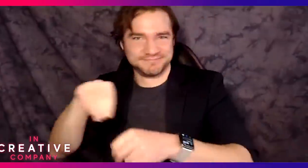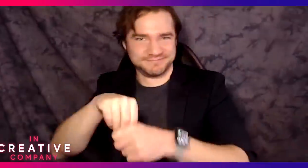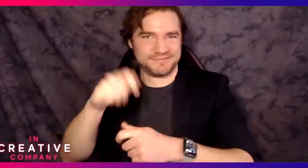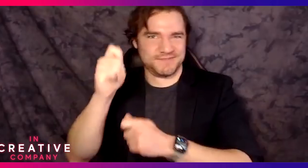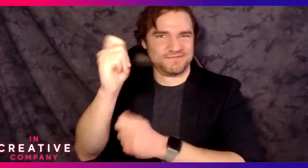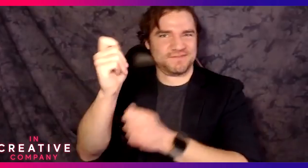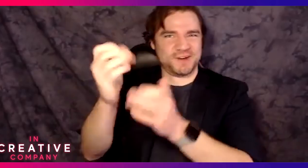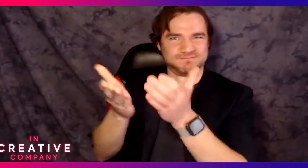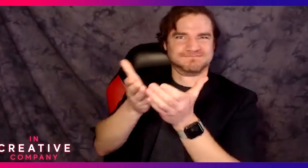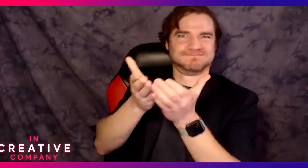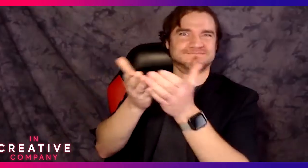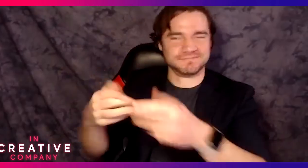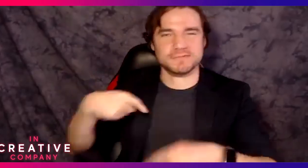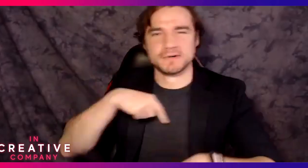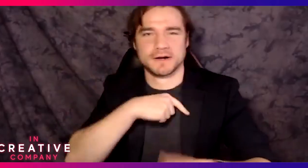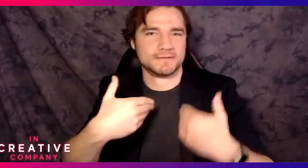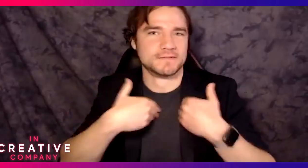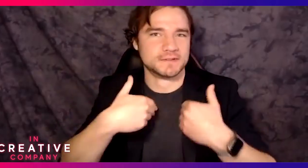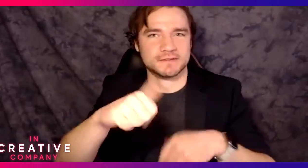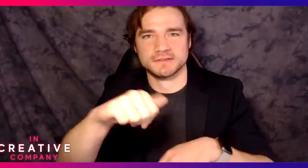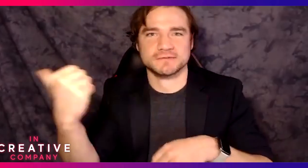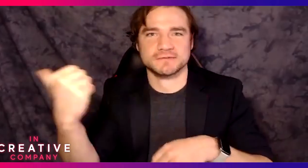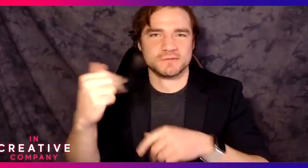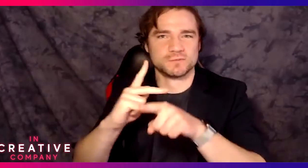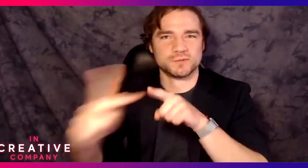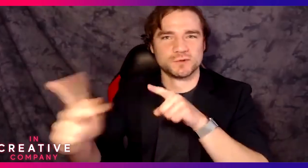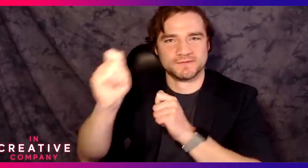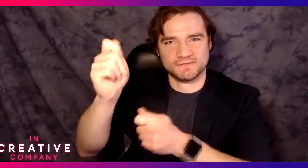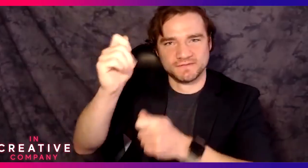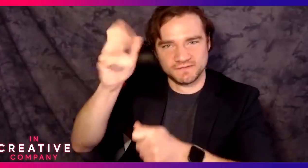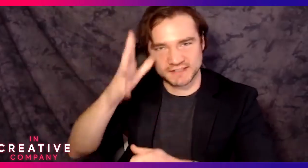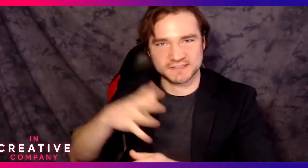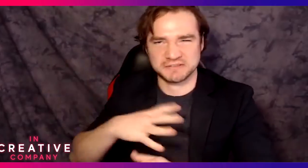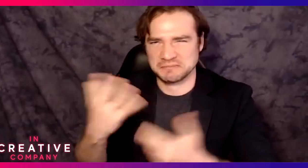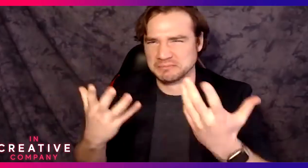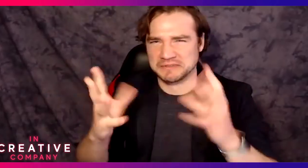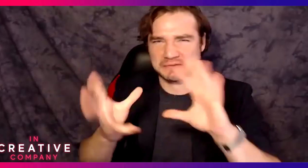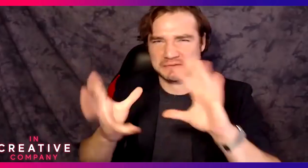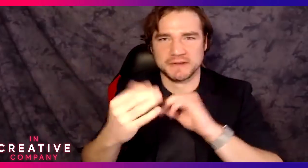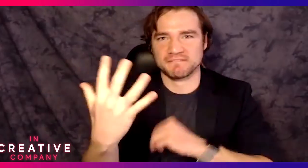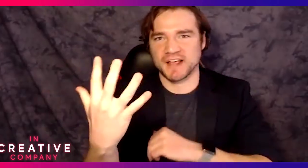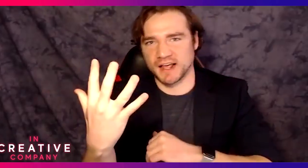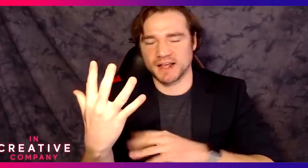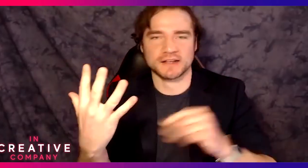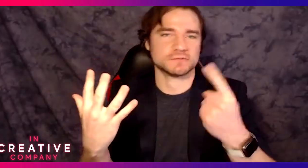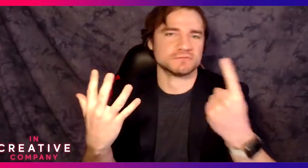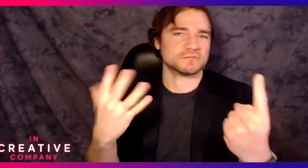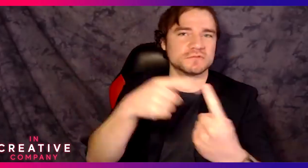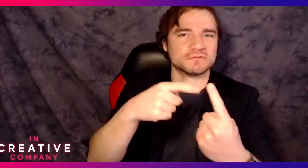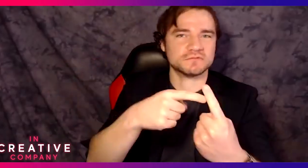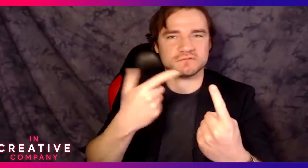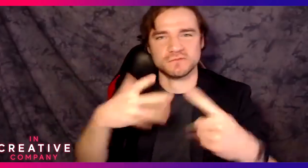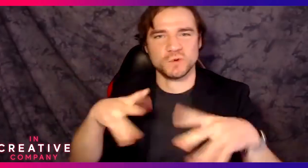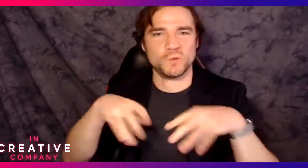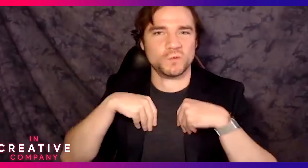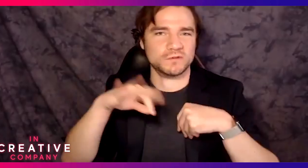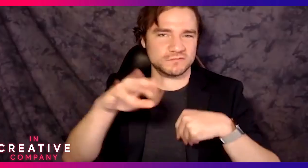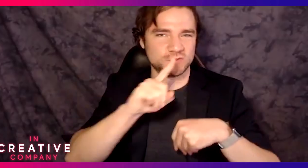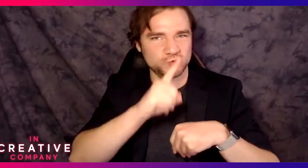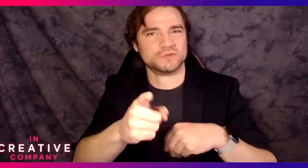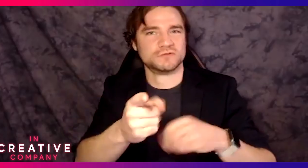out into the ocean, and then we would transfer onto like an actual fishing boat. We were there with professional fishermen, I think maybe like